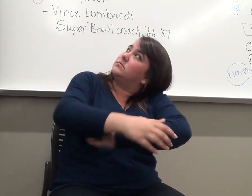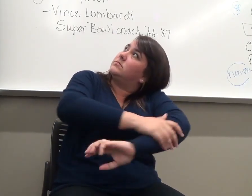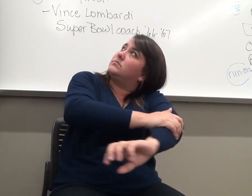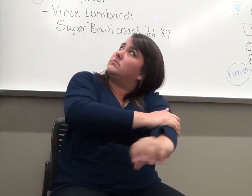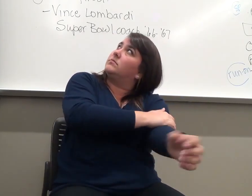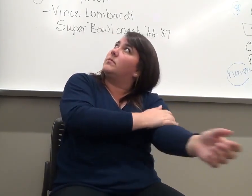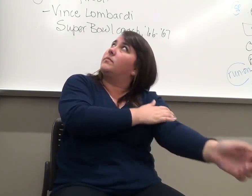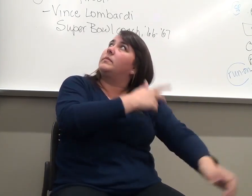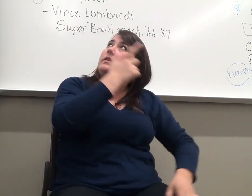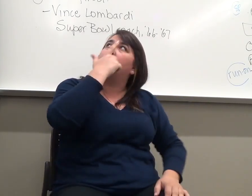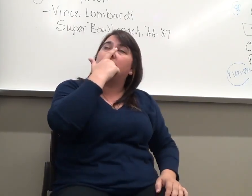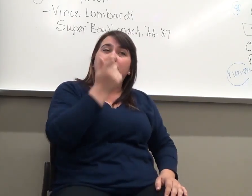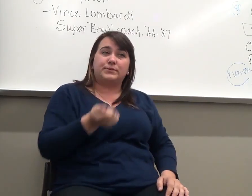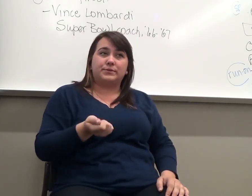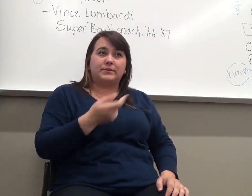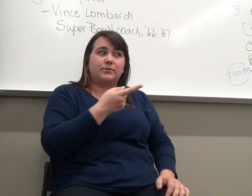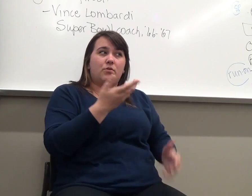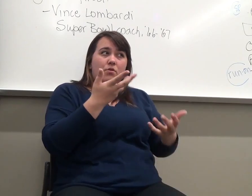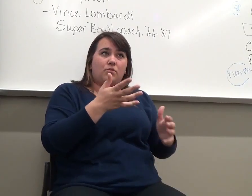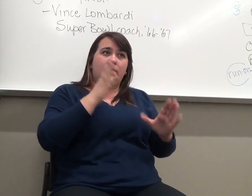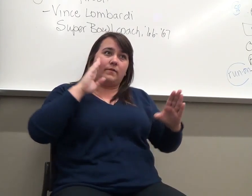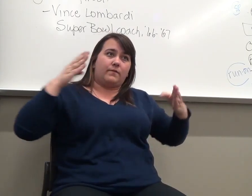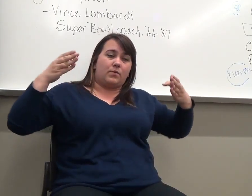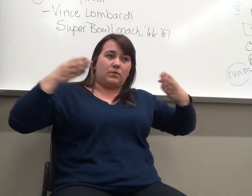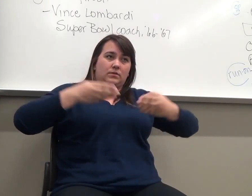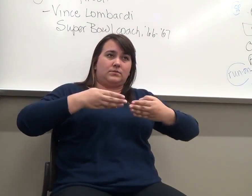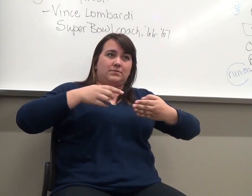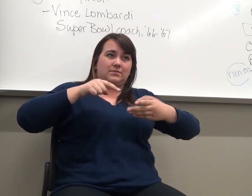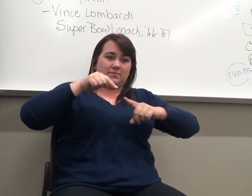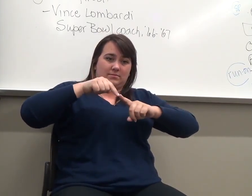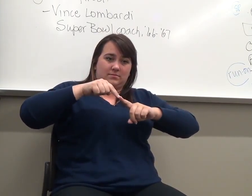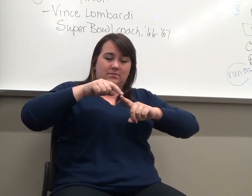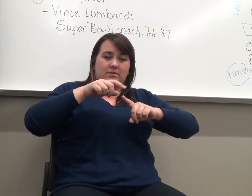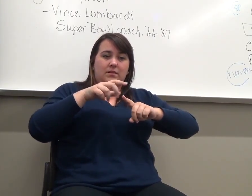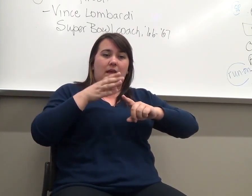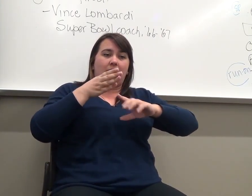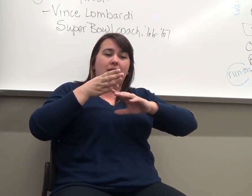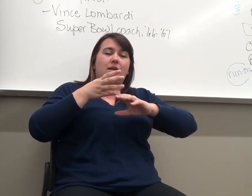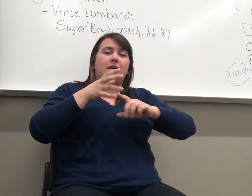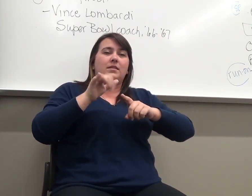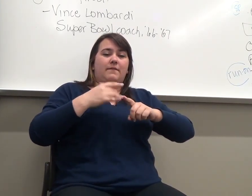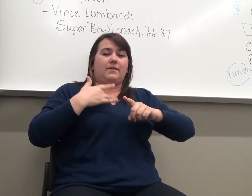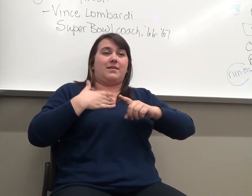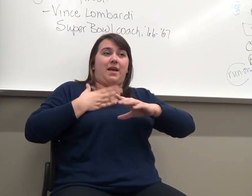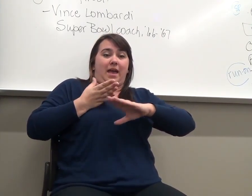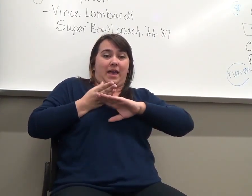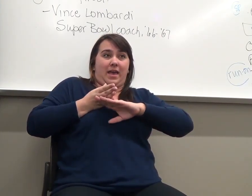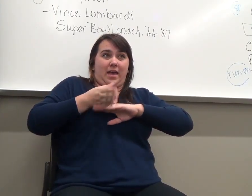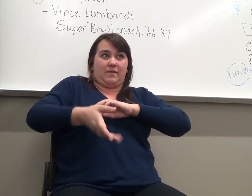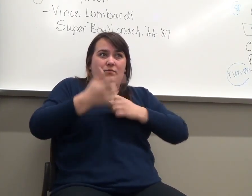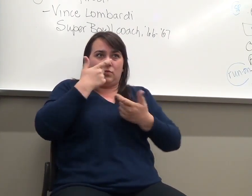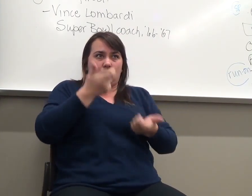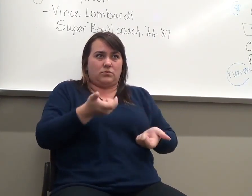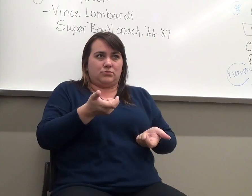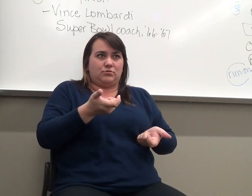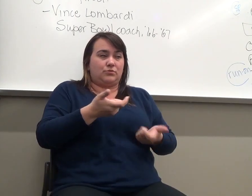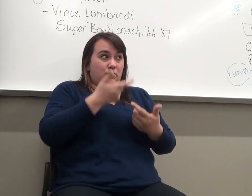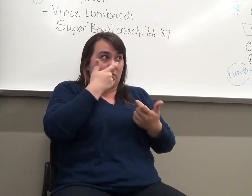in time. Right, but you had some stuff on there that you were going to use to talk about something that happened,